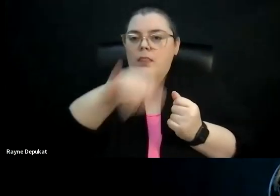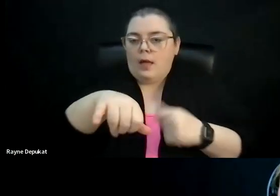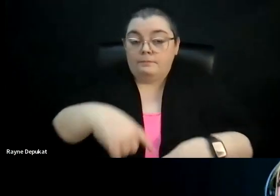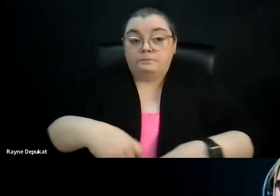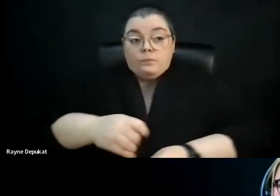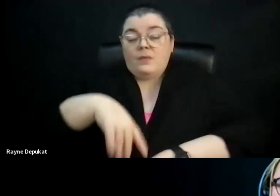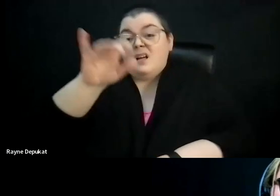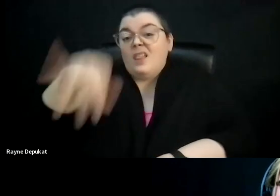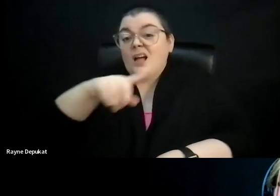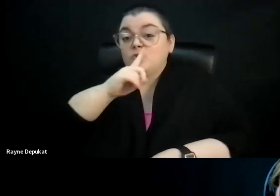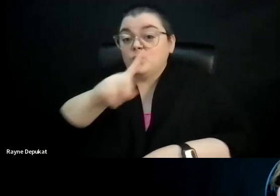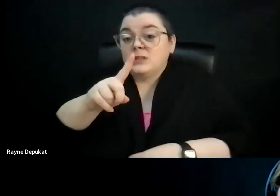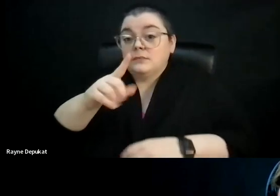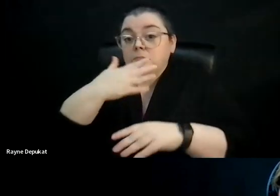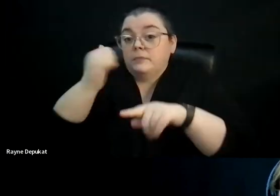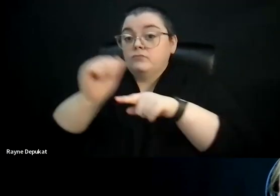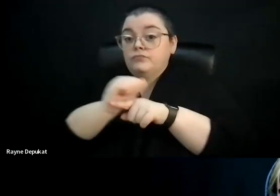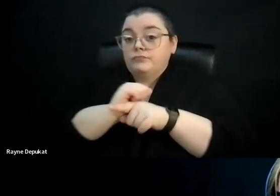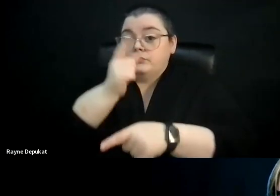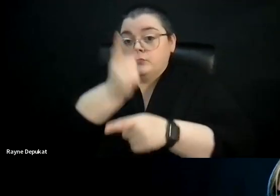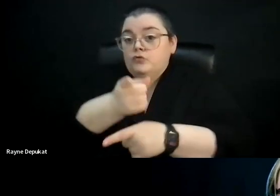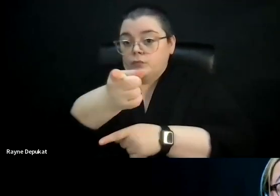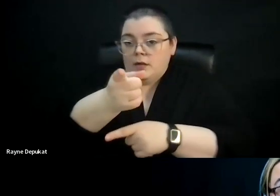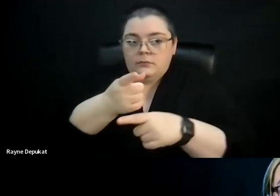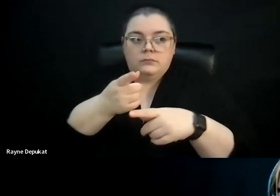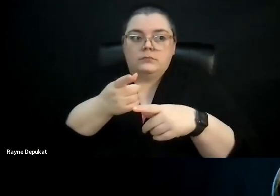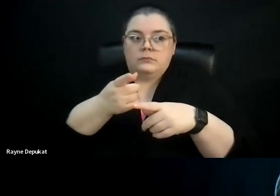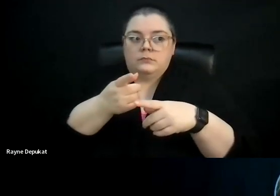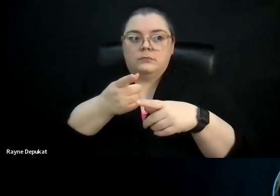or something of that nature. That is best practice. You were right.